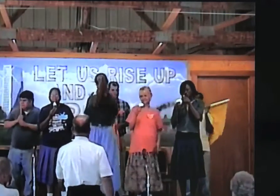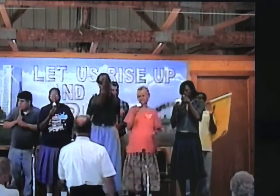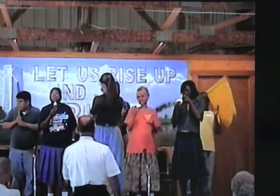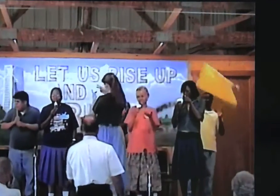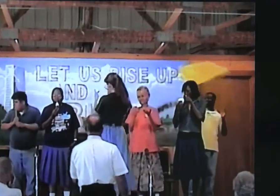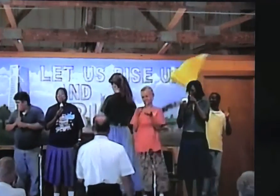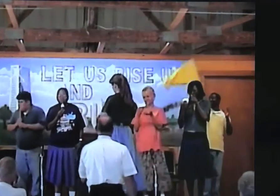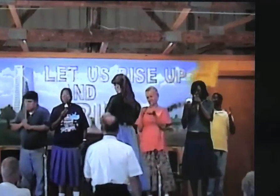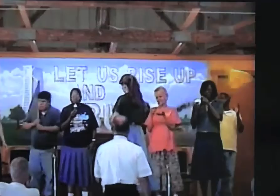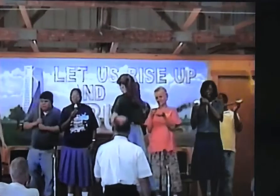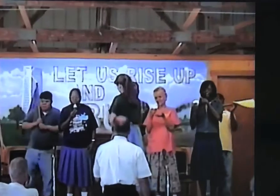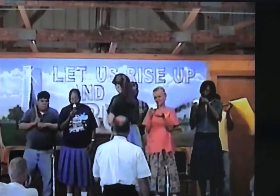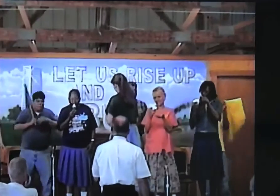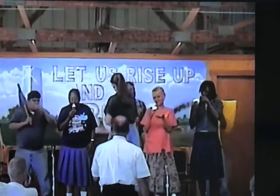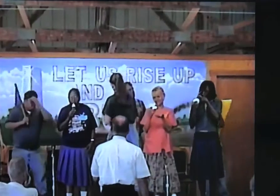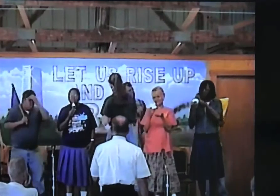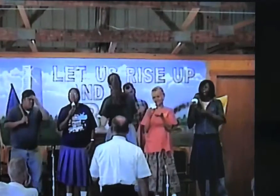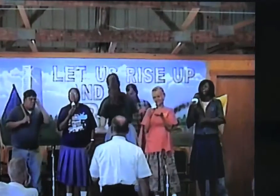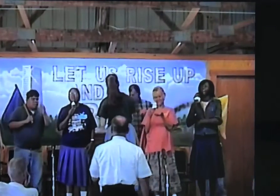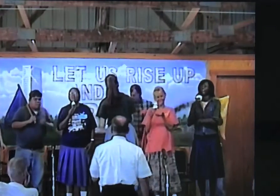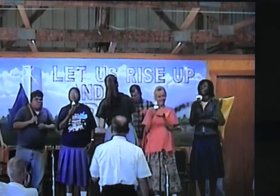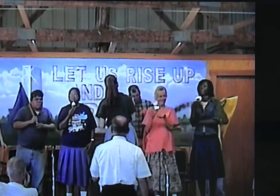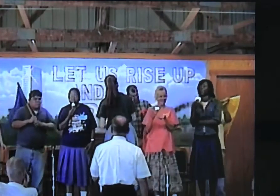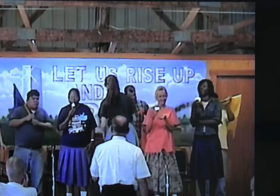first place. Okay?